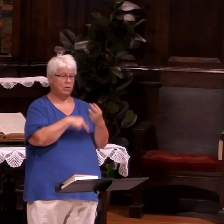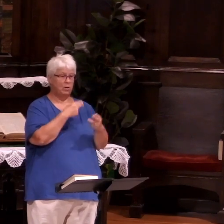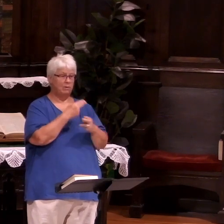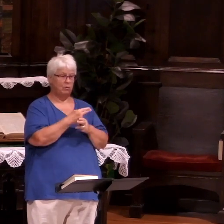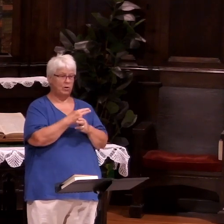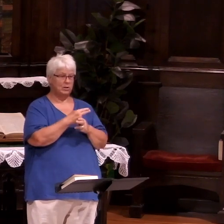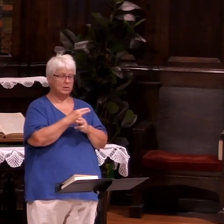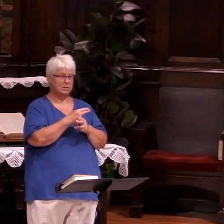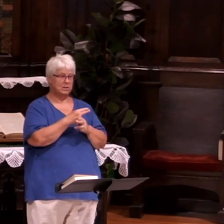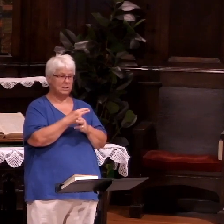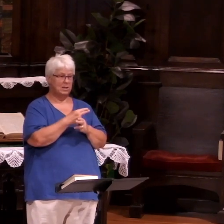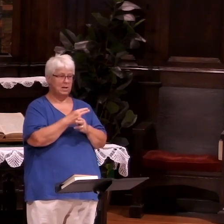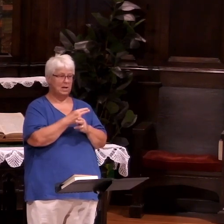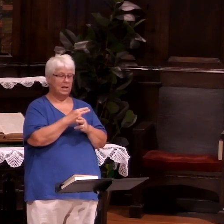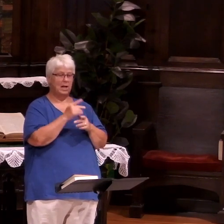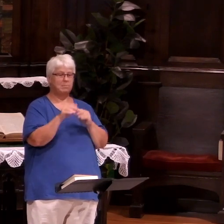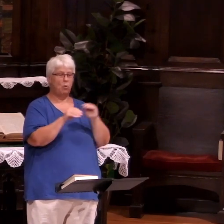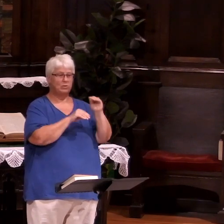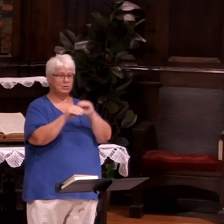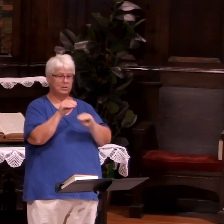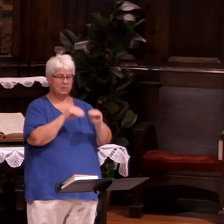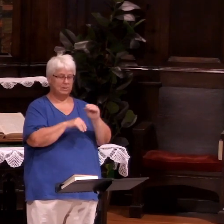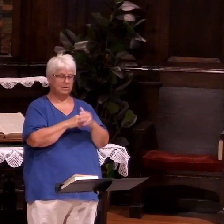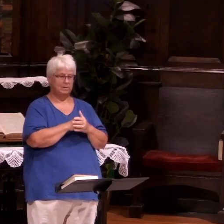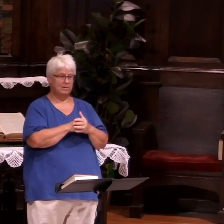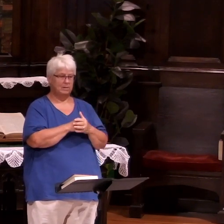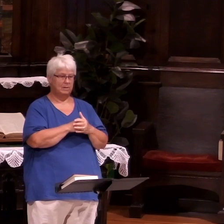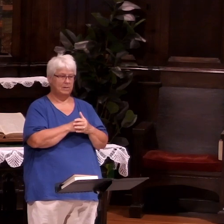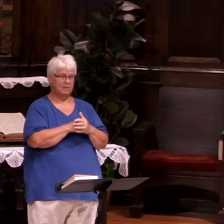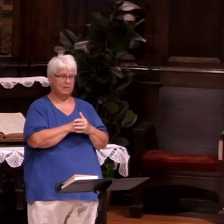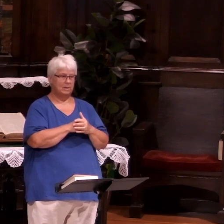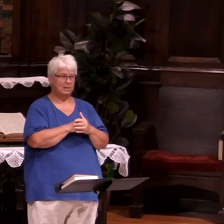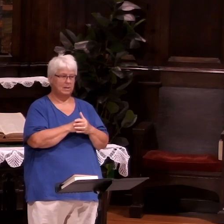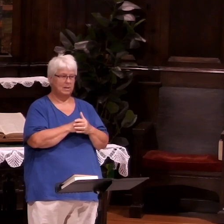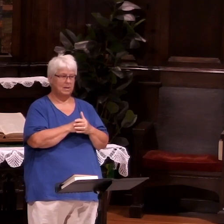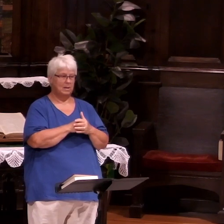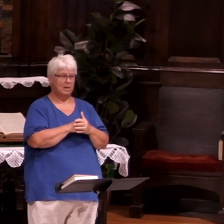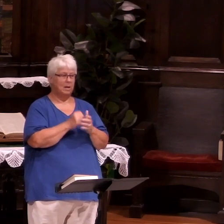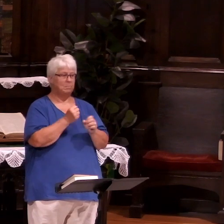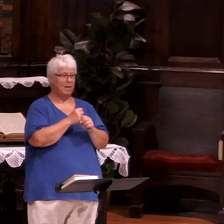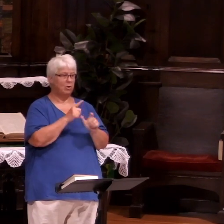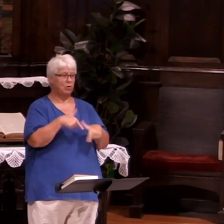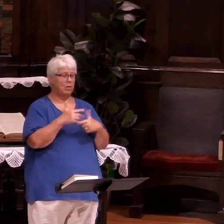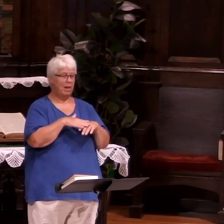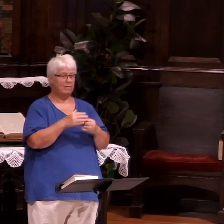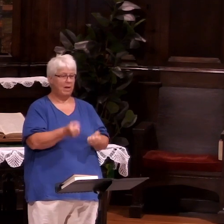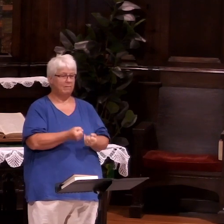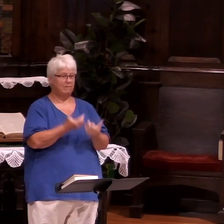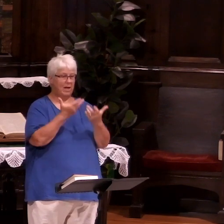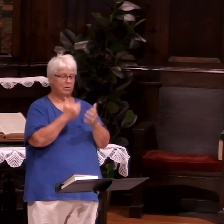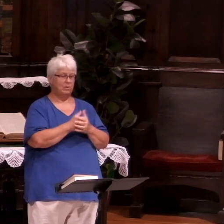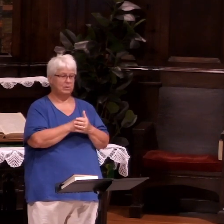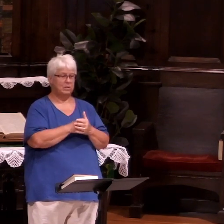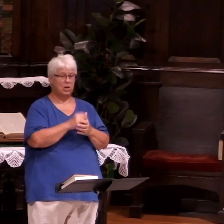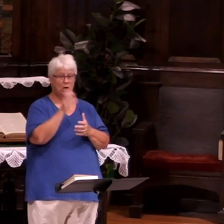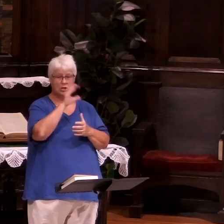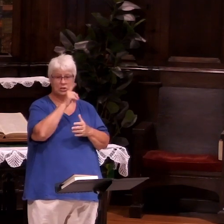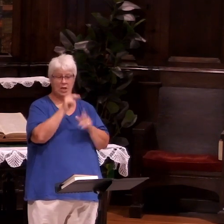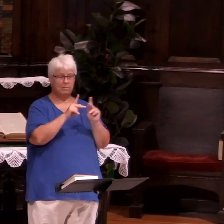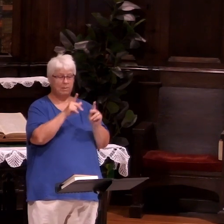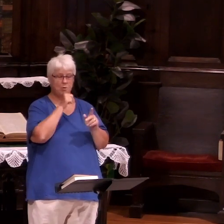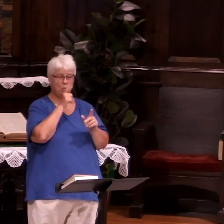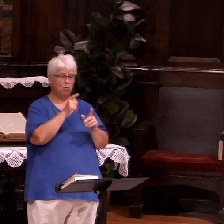universe in ecstatic motion. Set your life on fire and seek those who